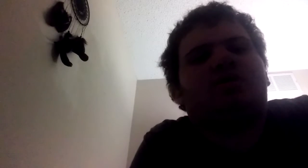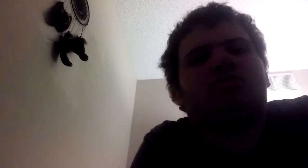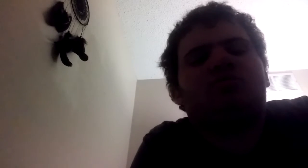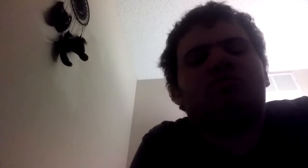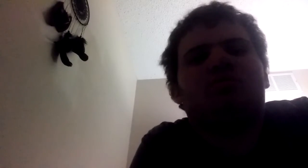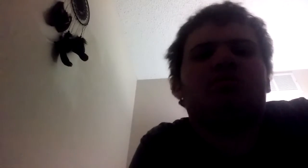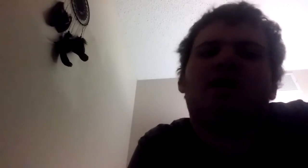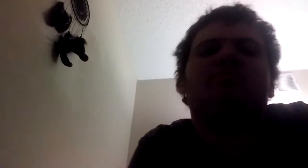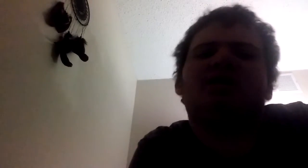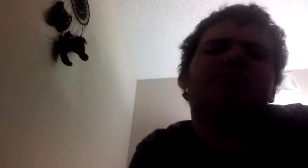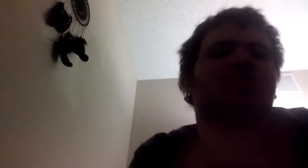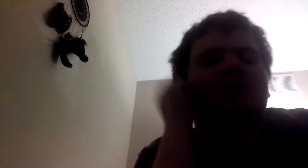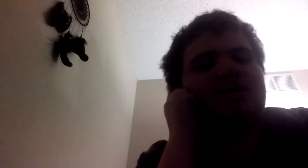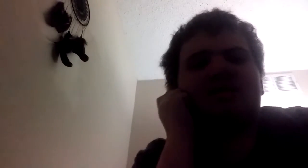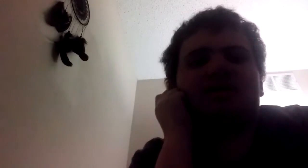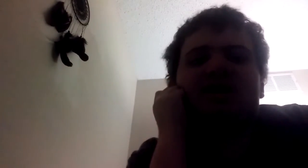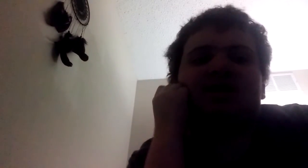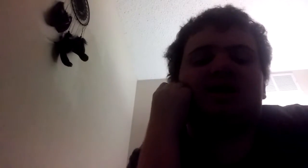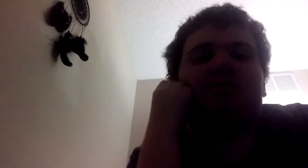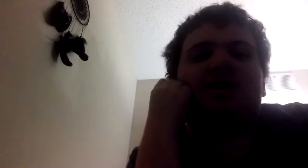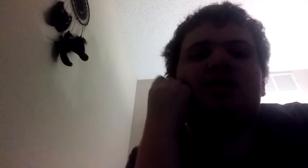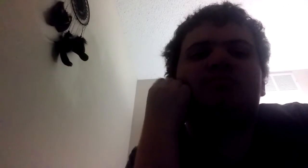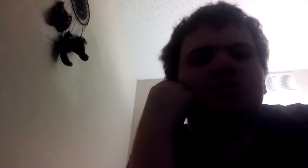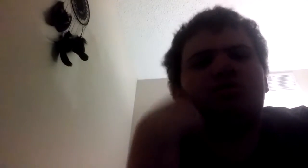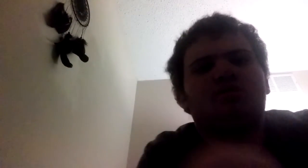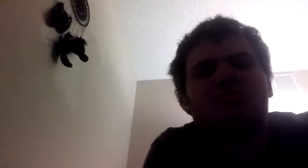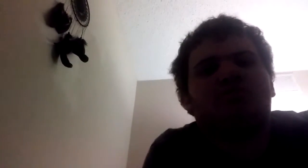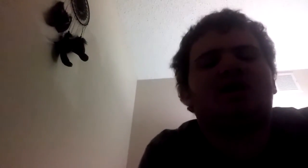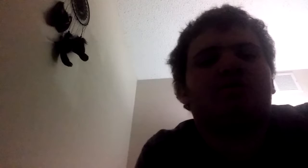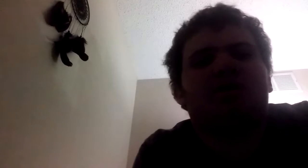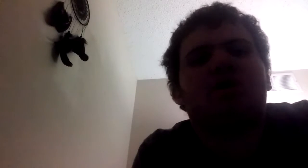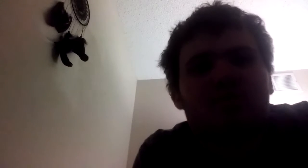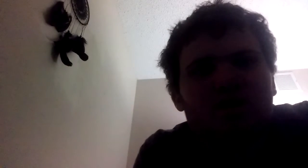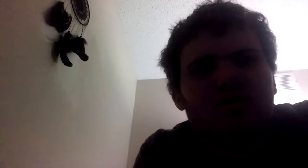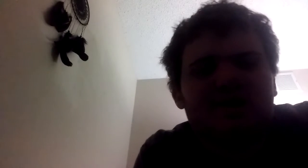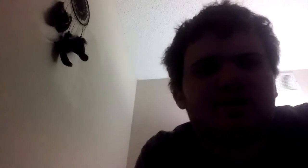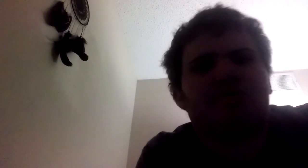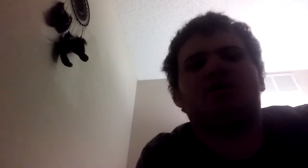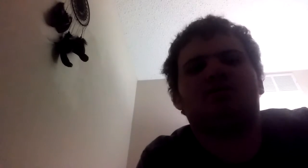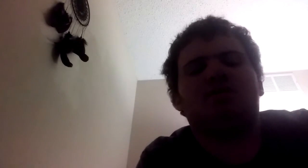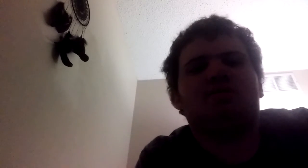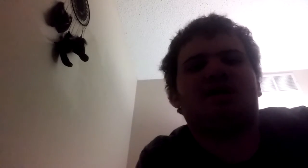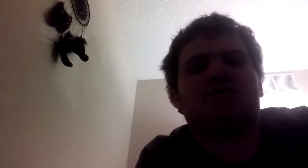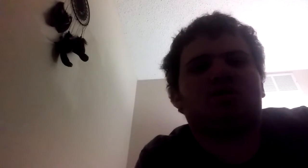Well, I just put him on the list because I created him. Well, I didn't create Knuckles. I just created Cyber